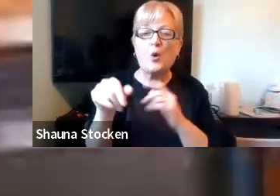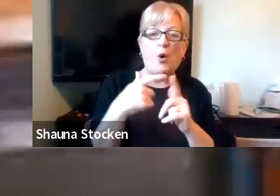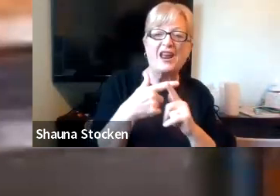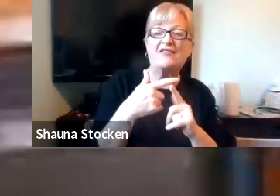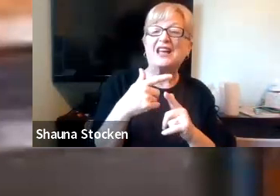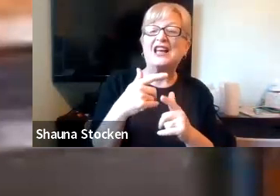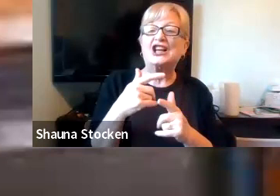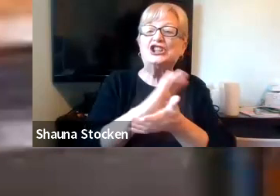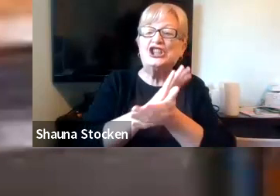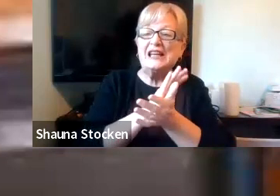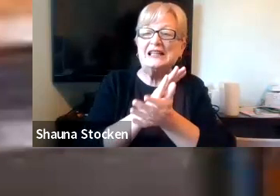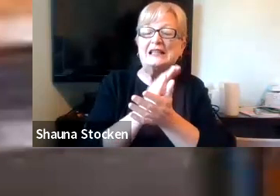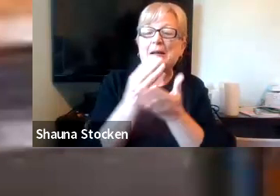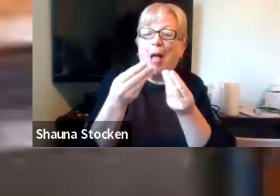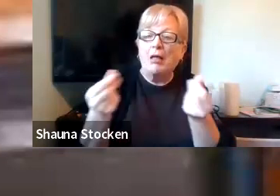top.